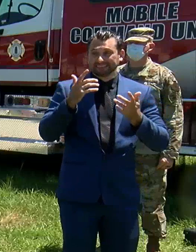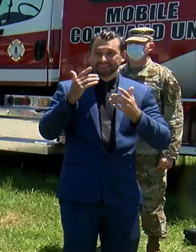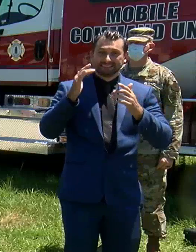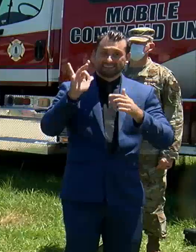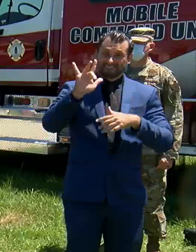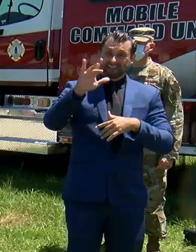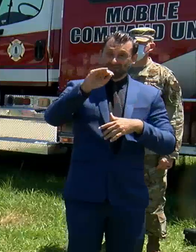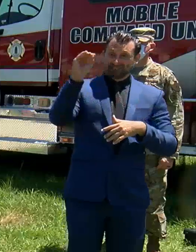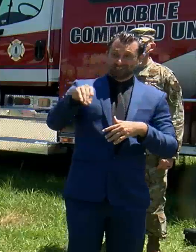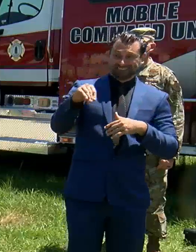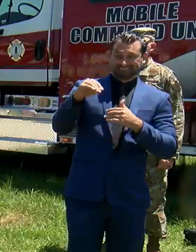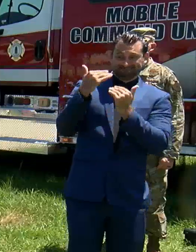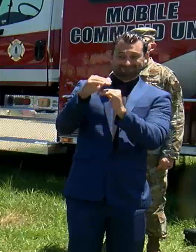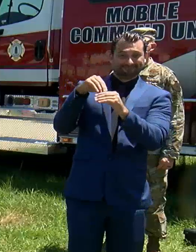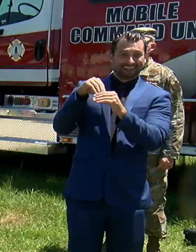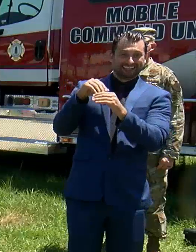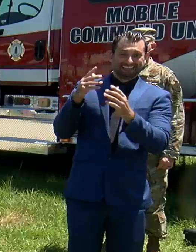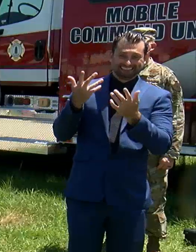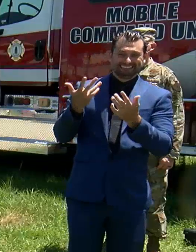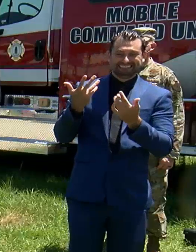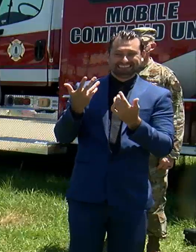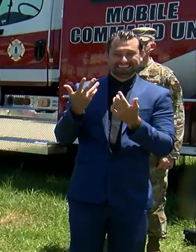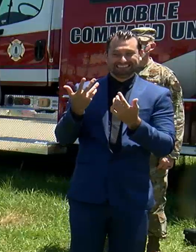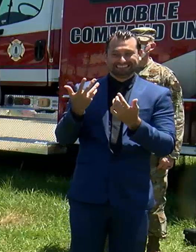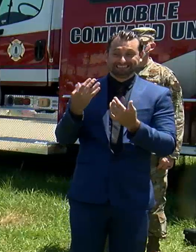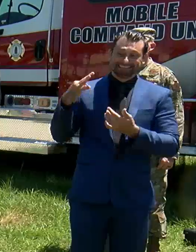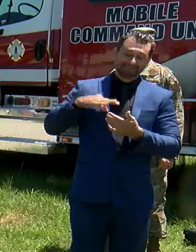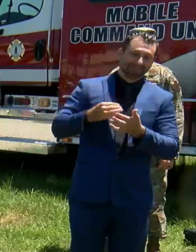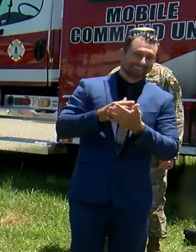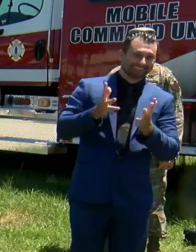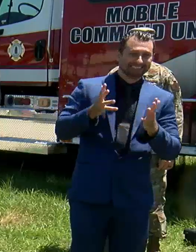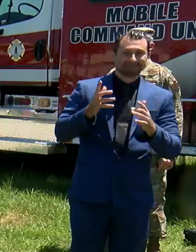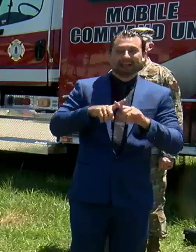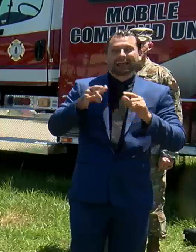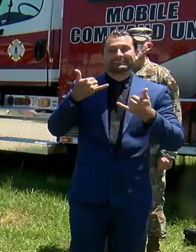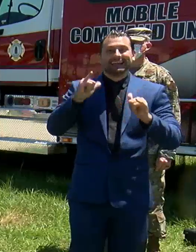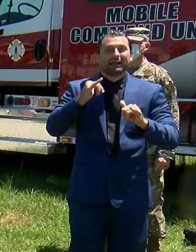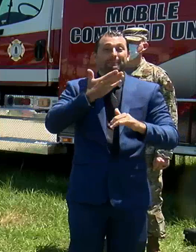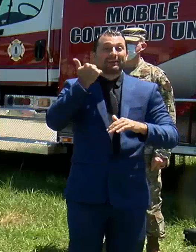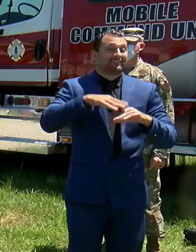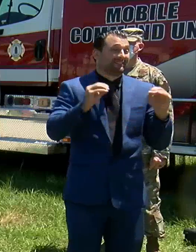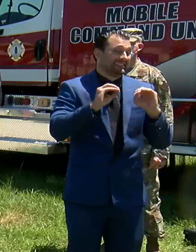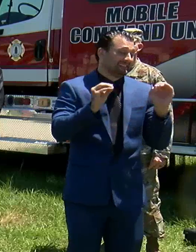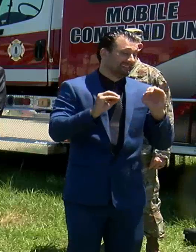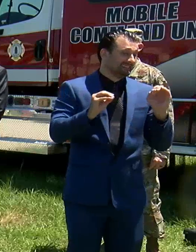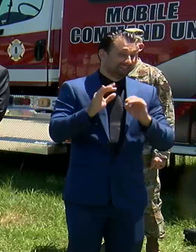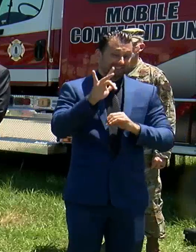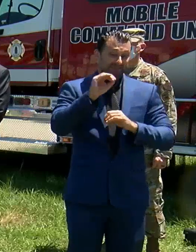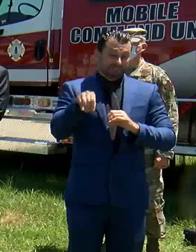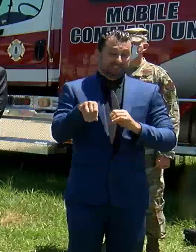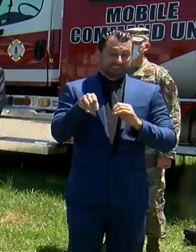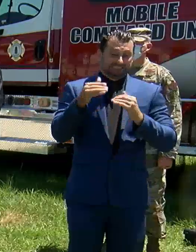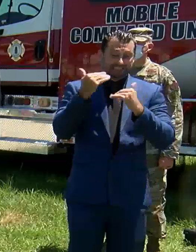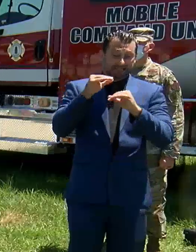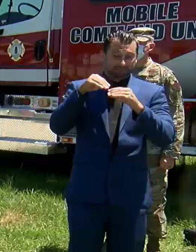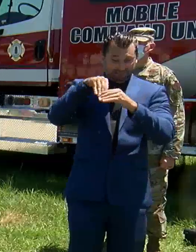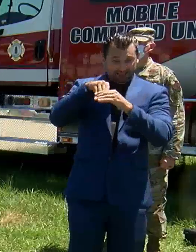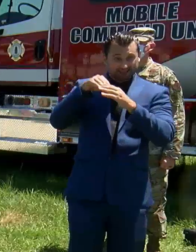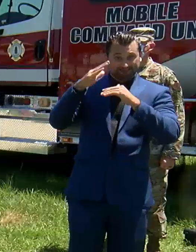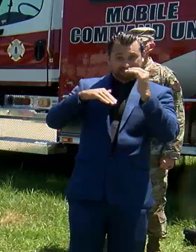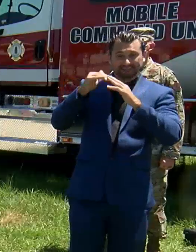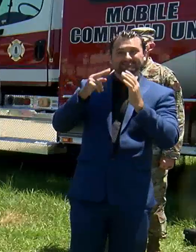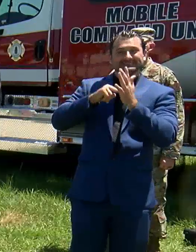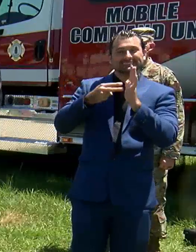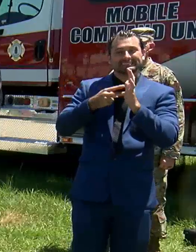can, but we looked at kind of what folks were doing, and we wanted to just kind of be very measured about it. My task force recommended that